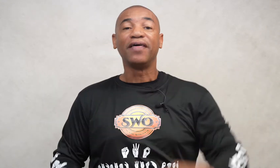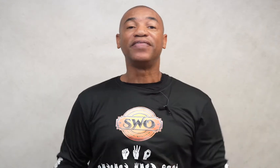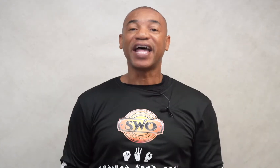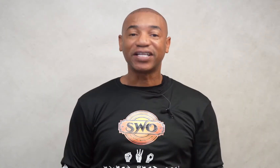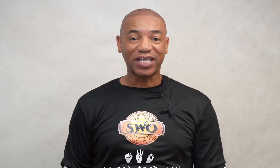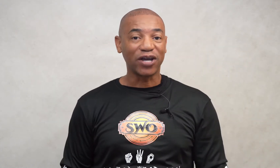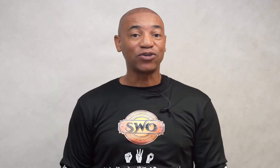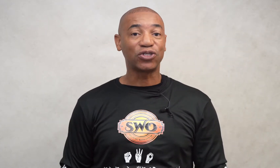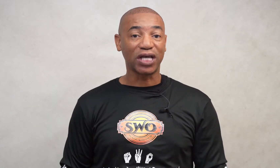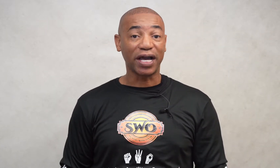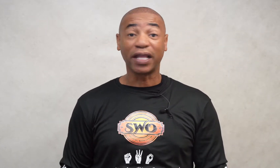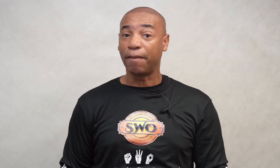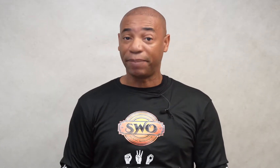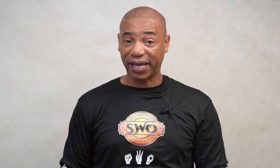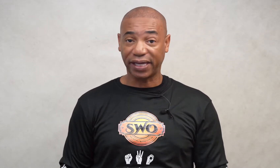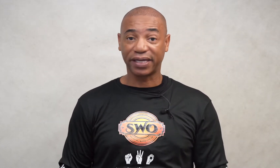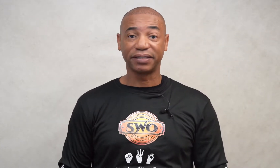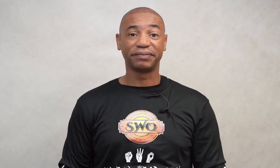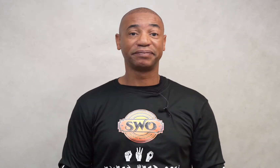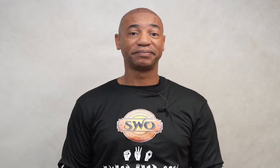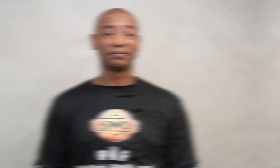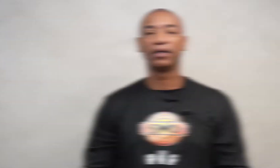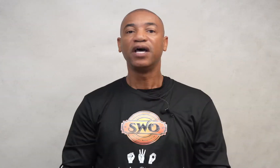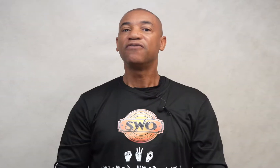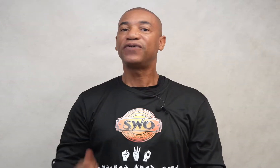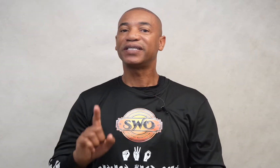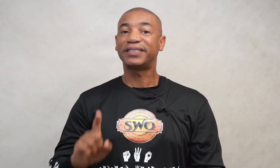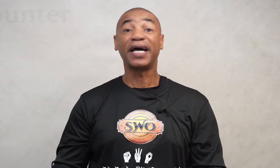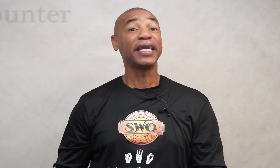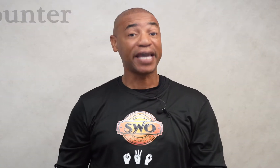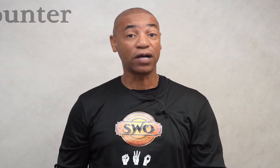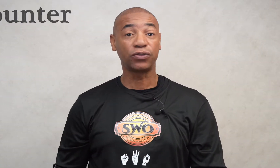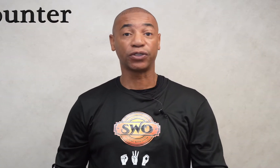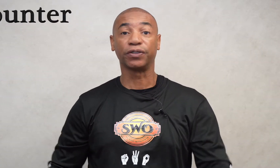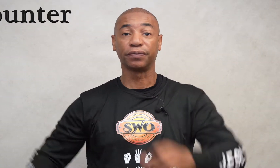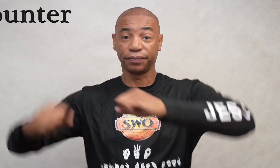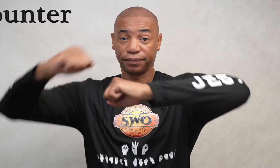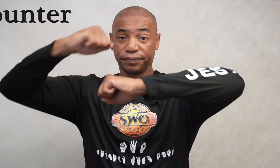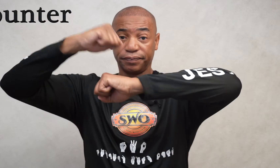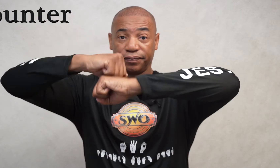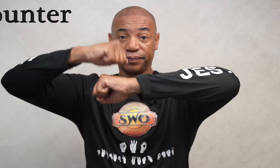That is how you sign bake. For the sign counter,